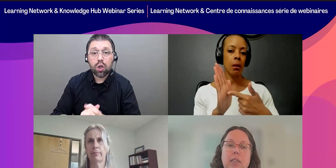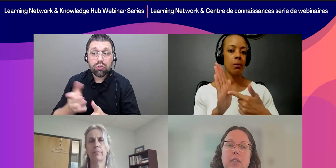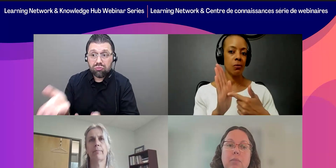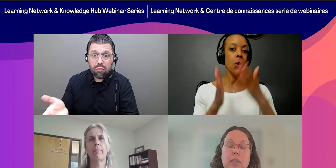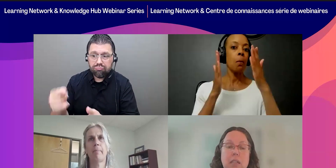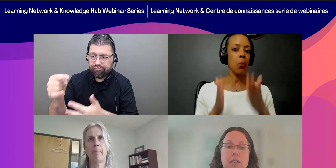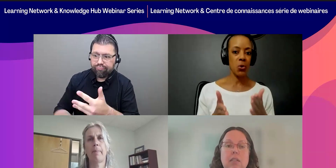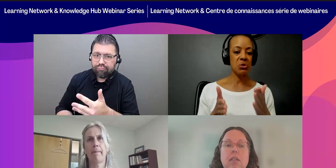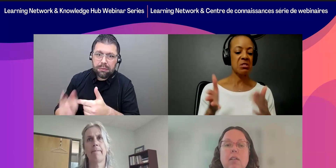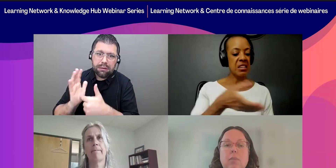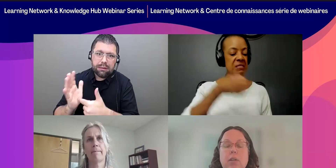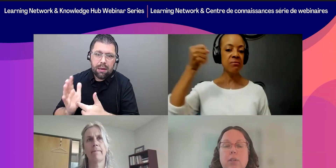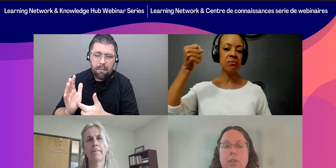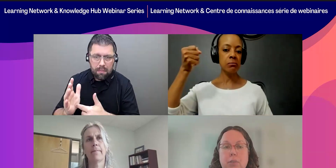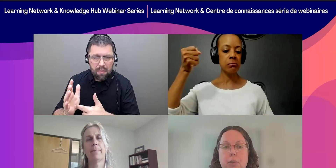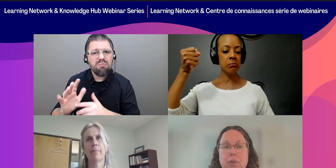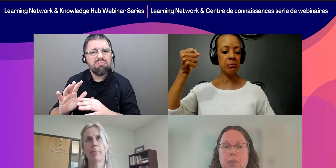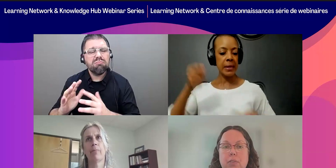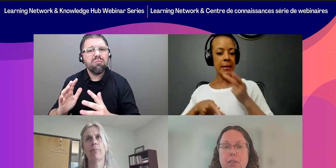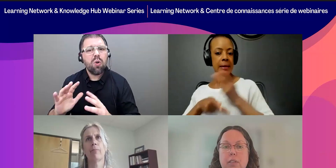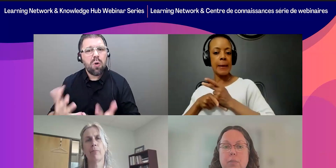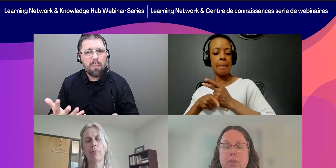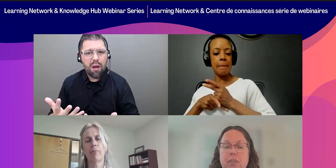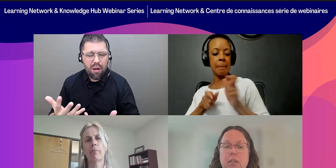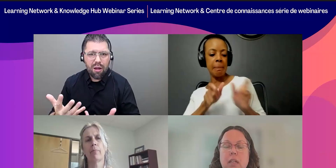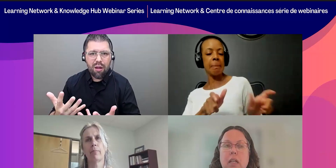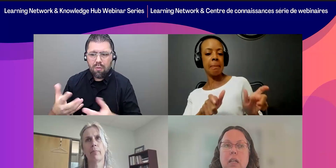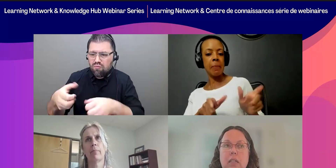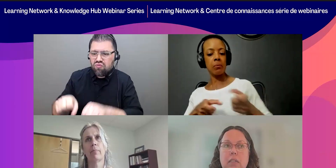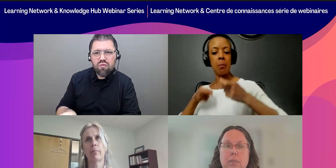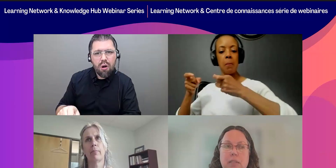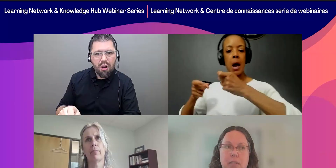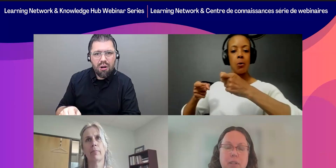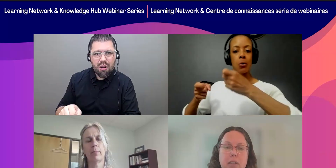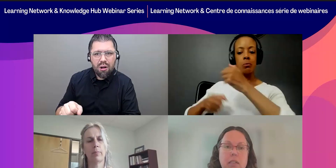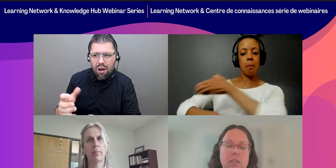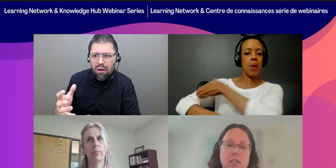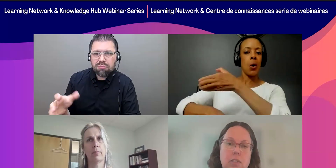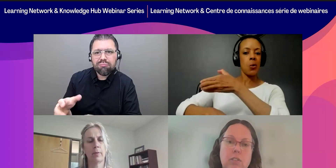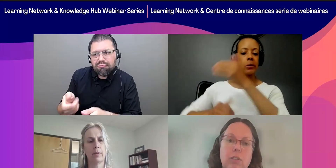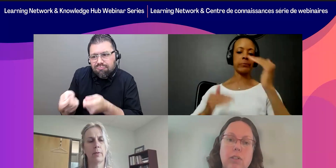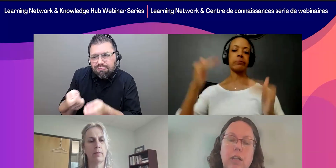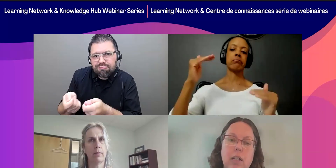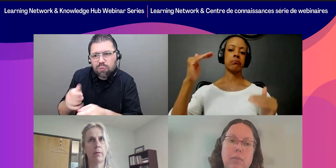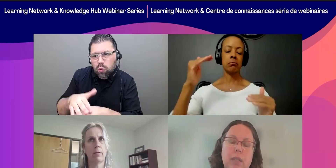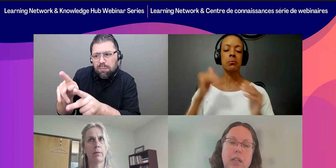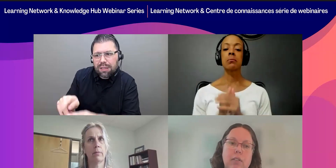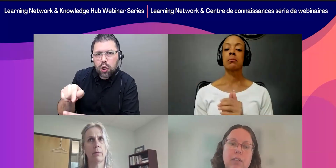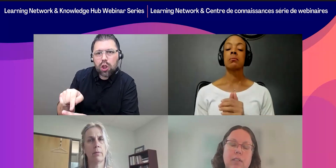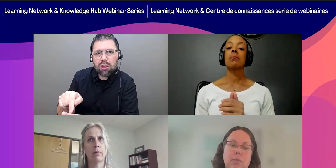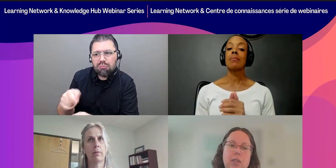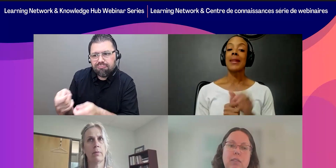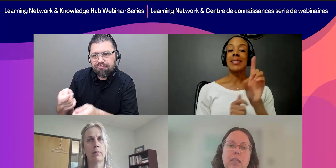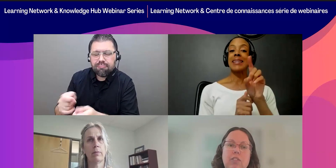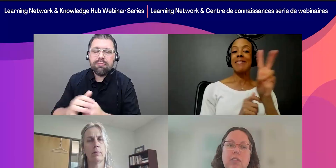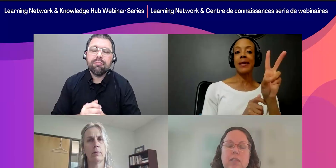can obtain and maintain power and control over another person. In the domestic violence literature and kind